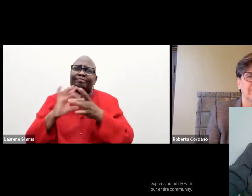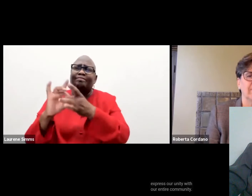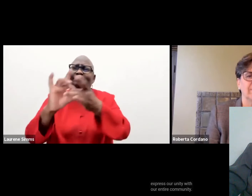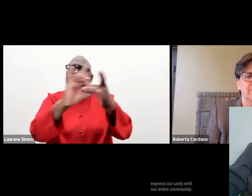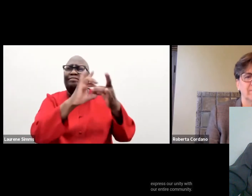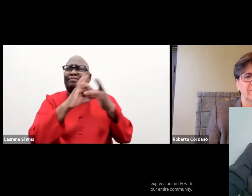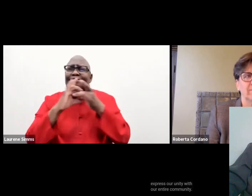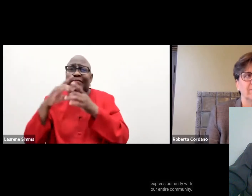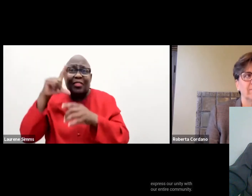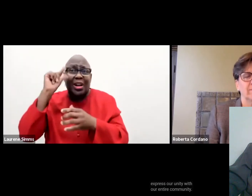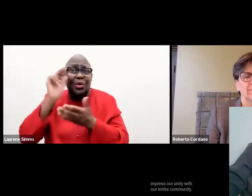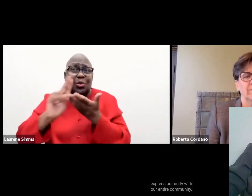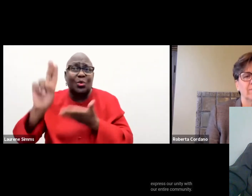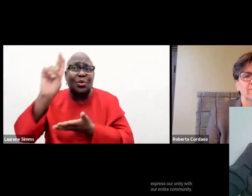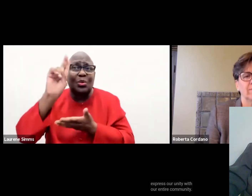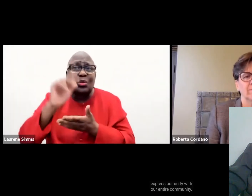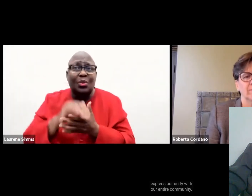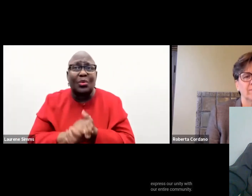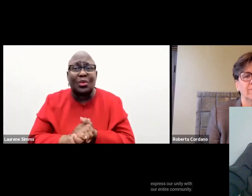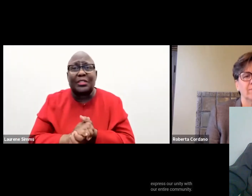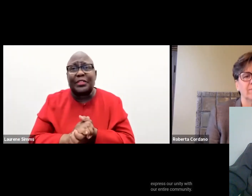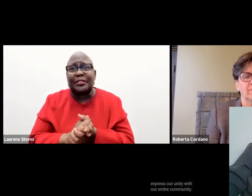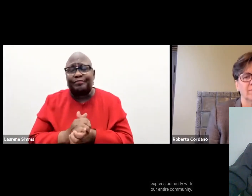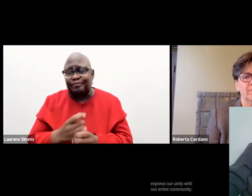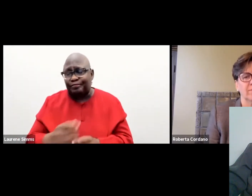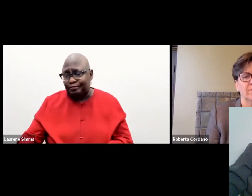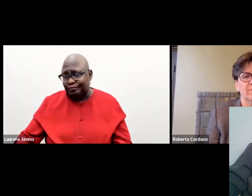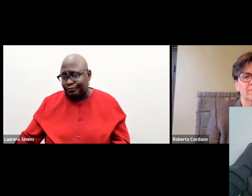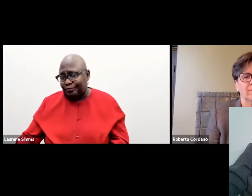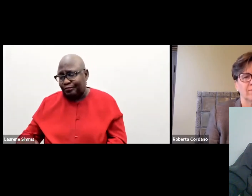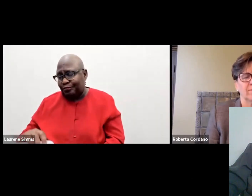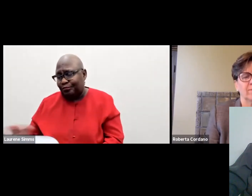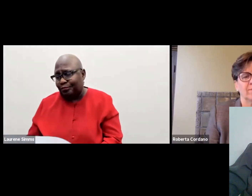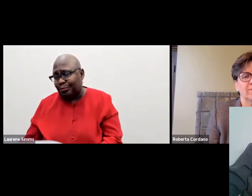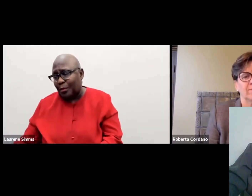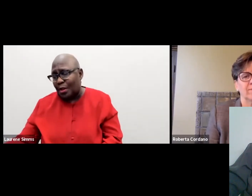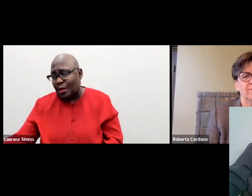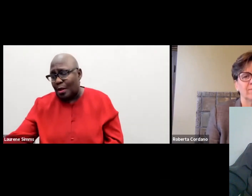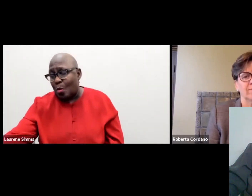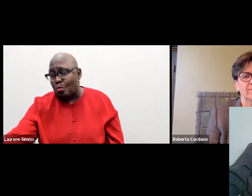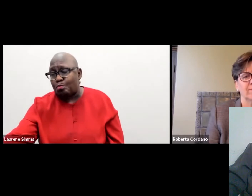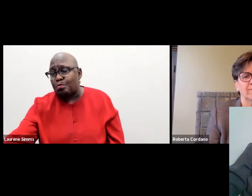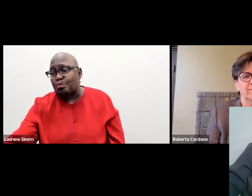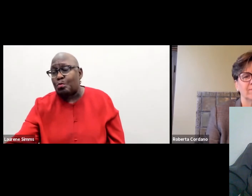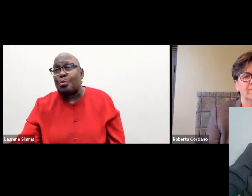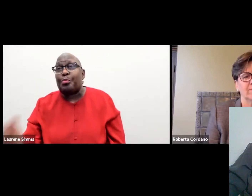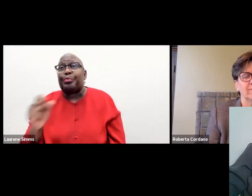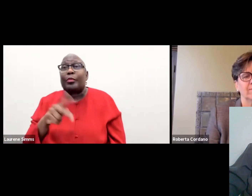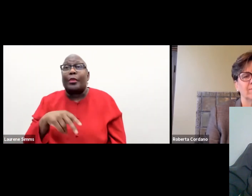We want to express our unity within the community, the Gallaudet community.